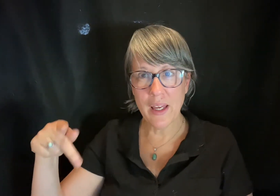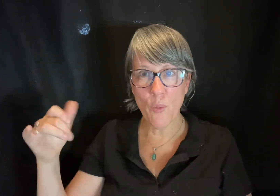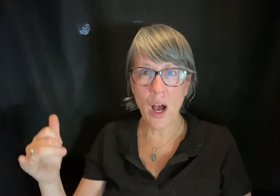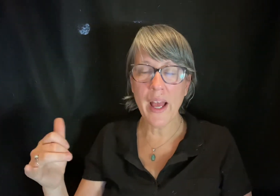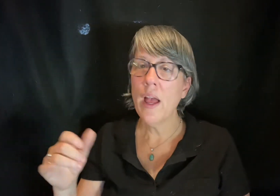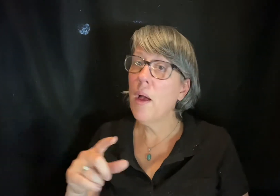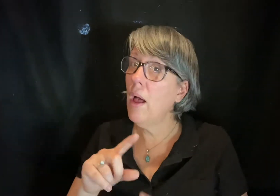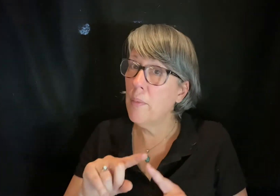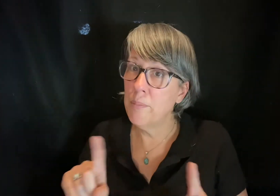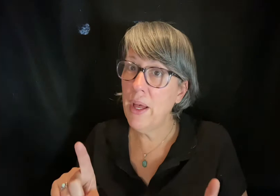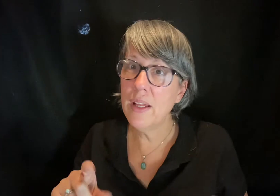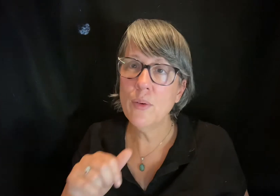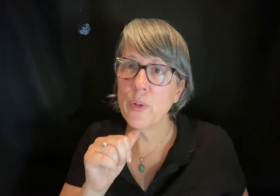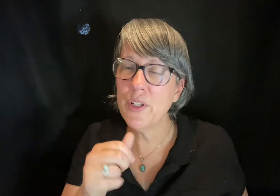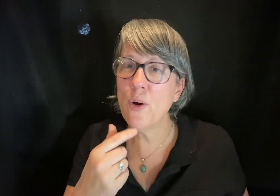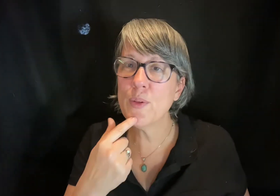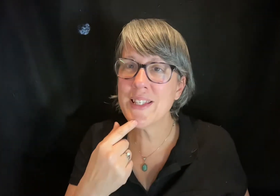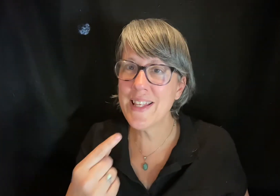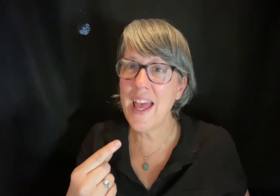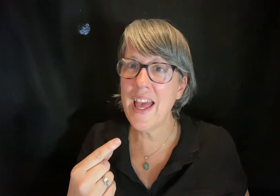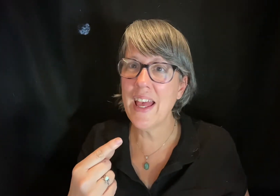HAPPY. But we don't say